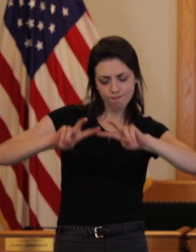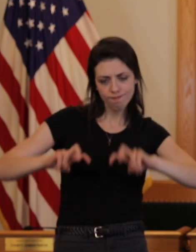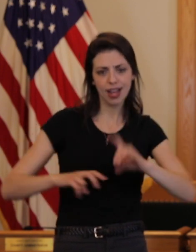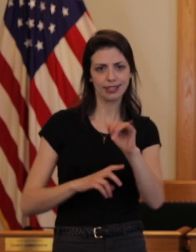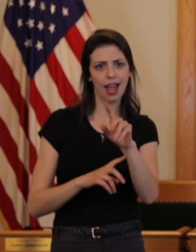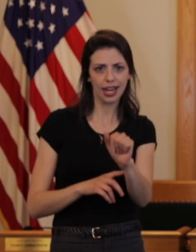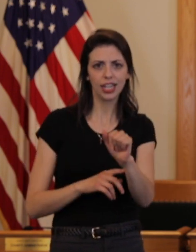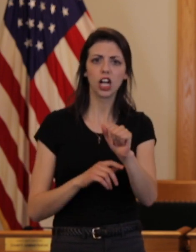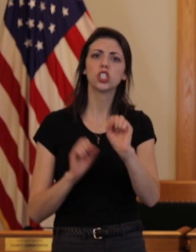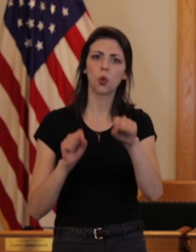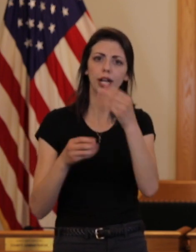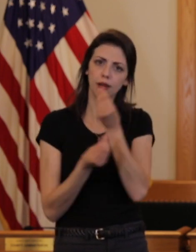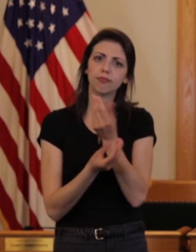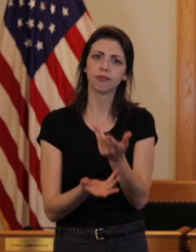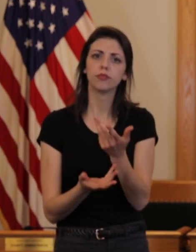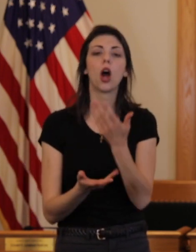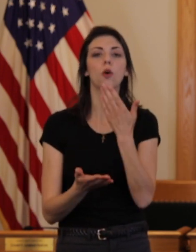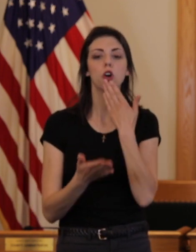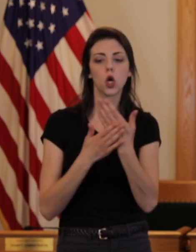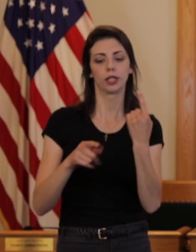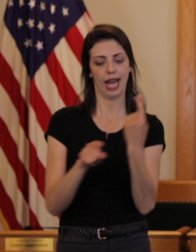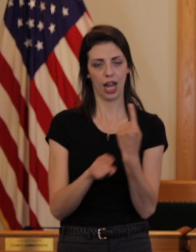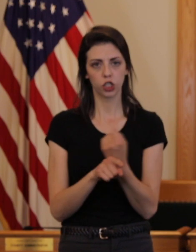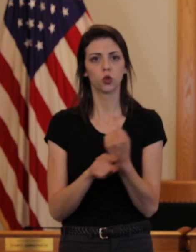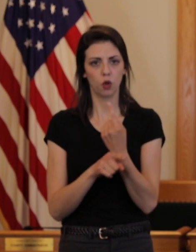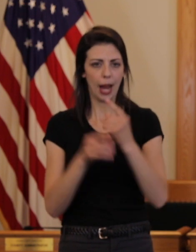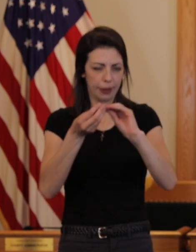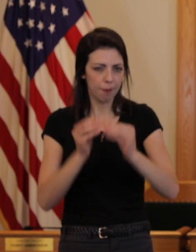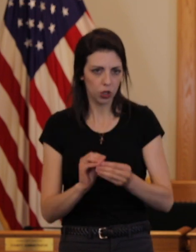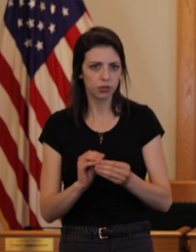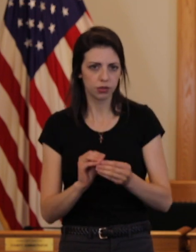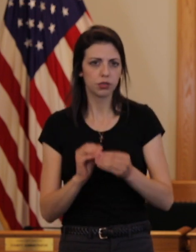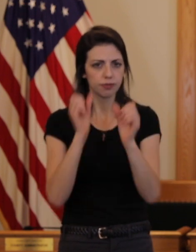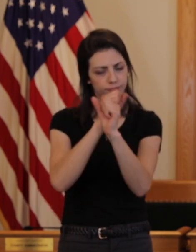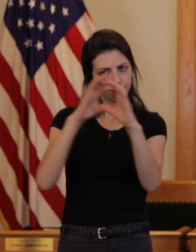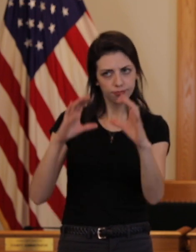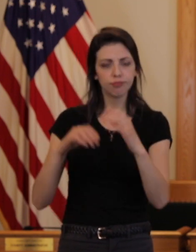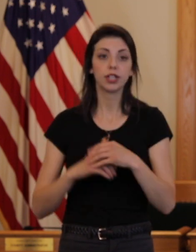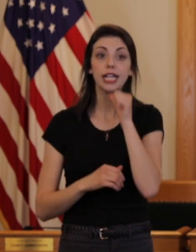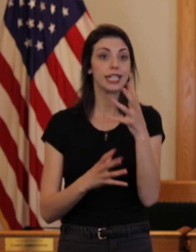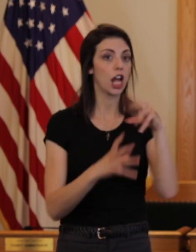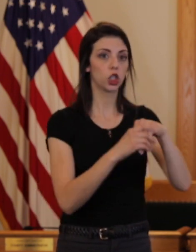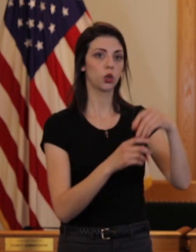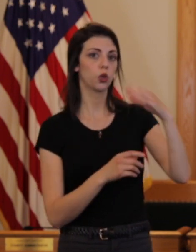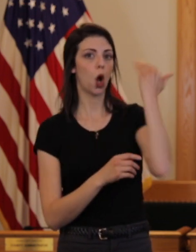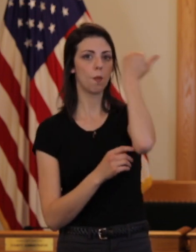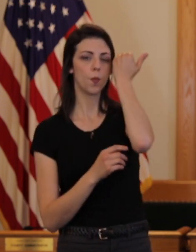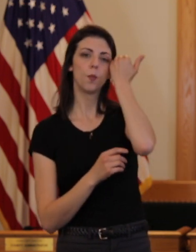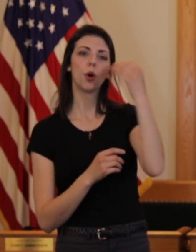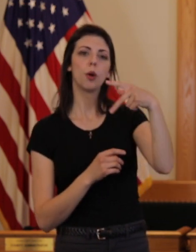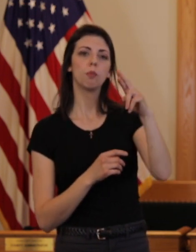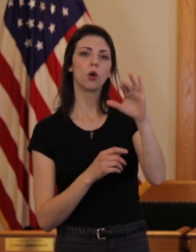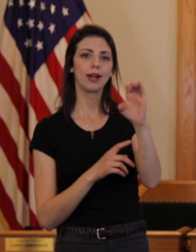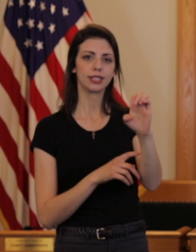is truly an accurate picture of antibody testing in the county. It doesn't include the price chopper